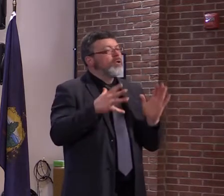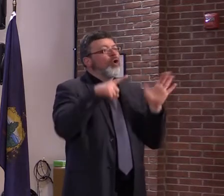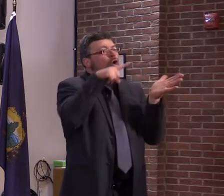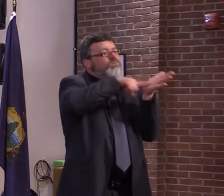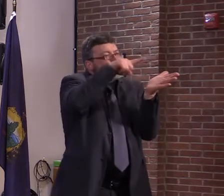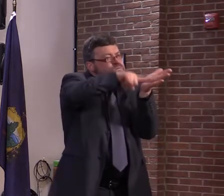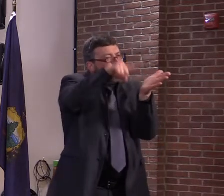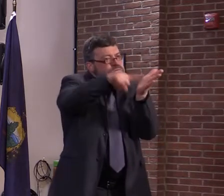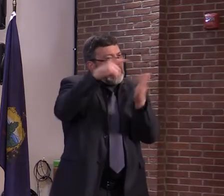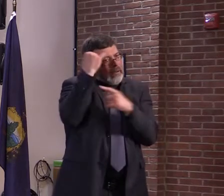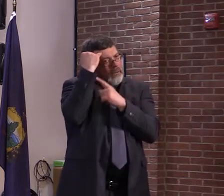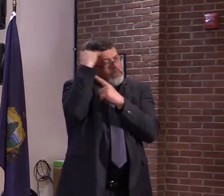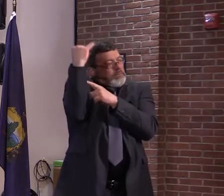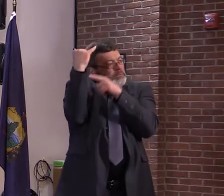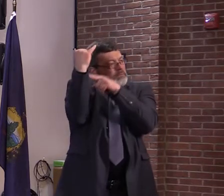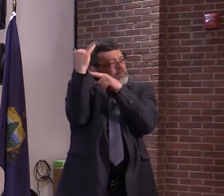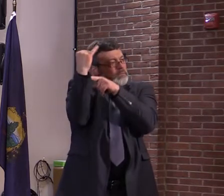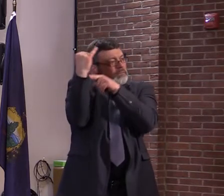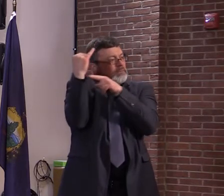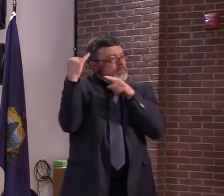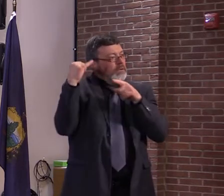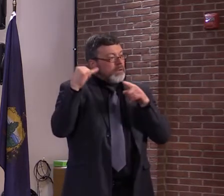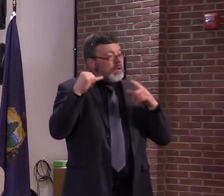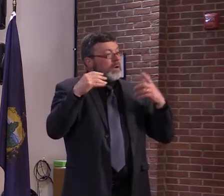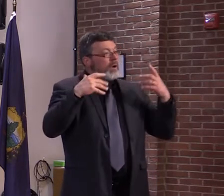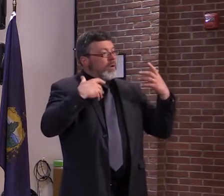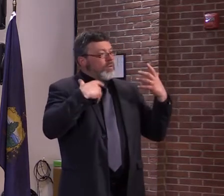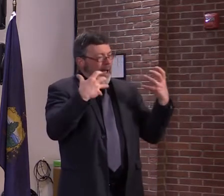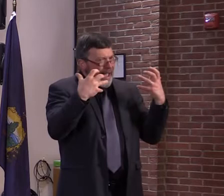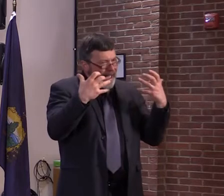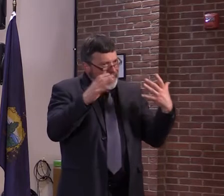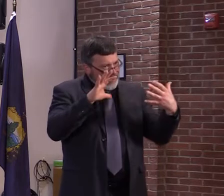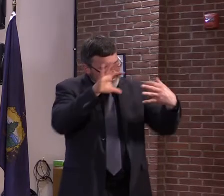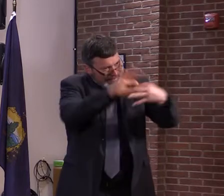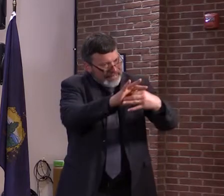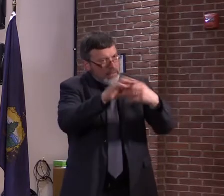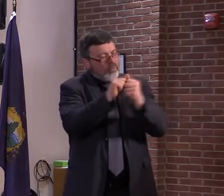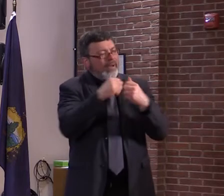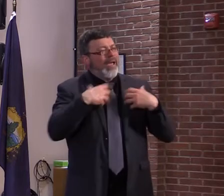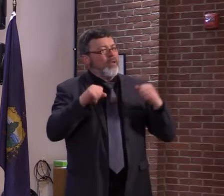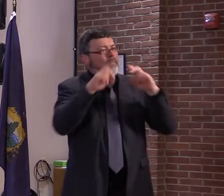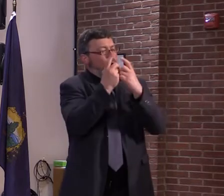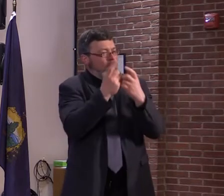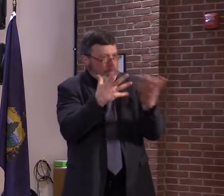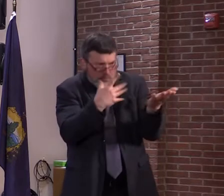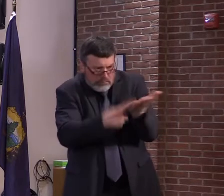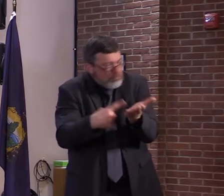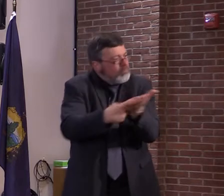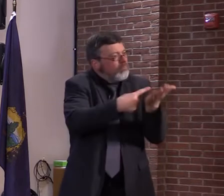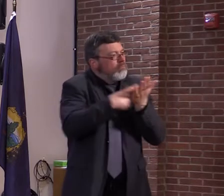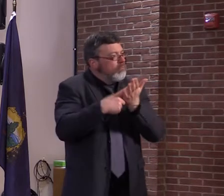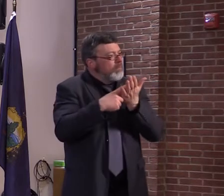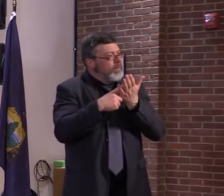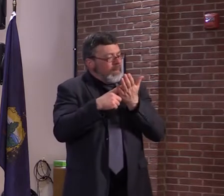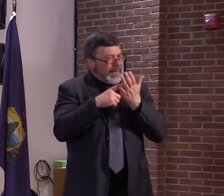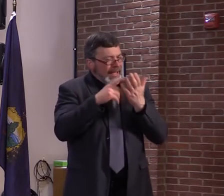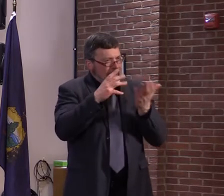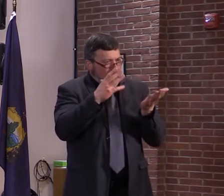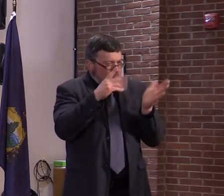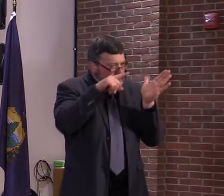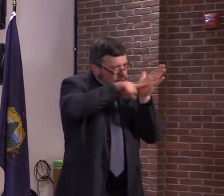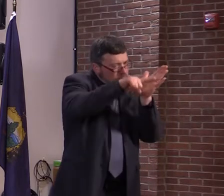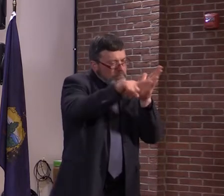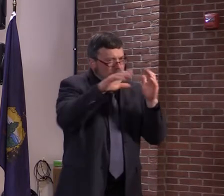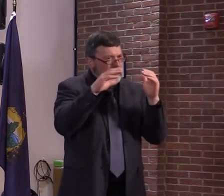of on the same page as the health department, which is we need more compelling data to really make that